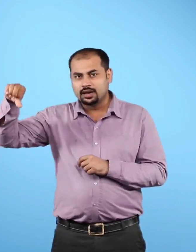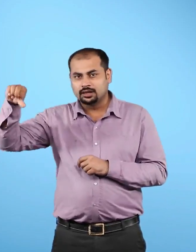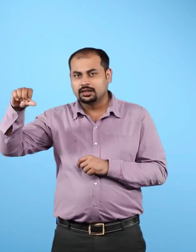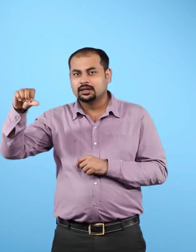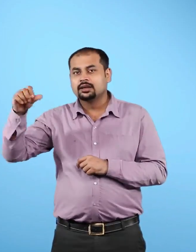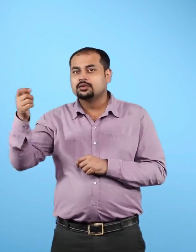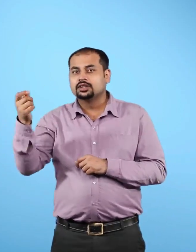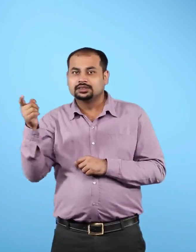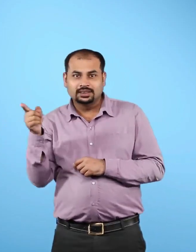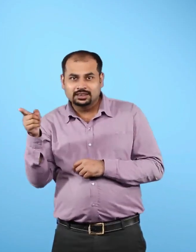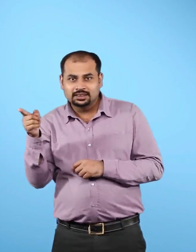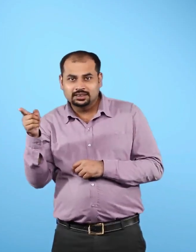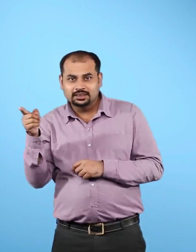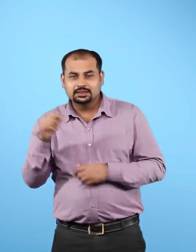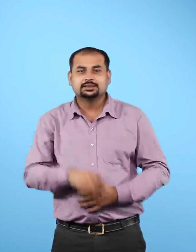0.99 rupee.